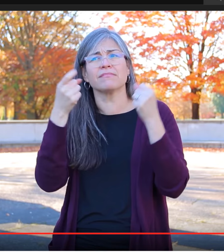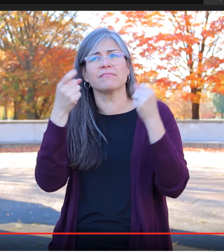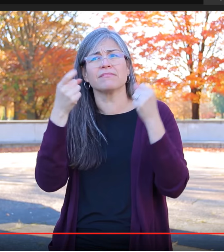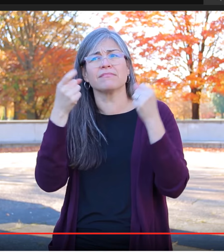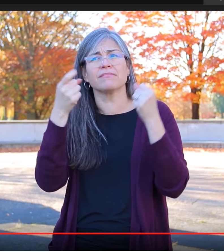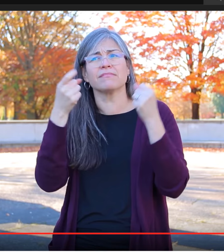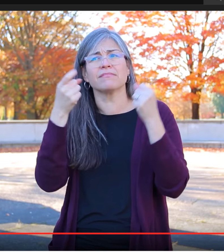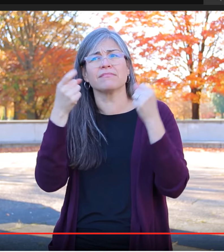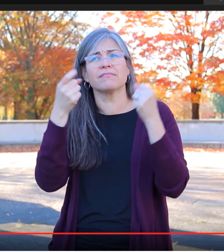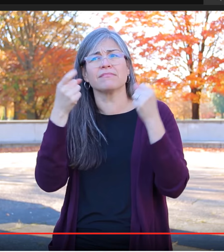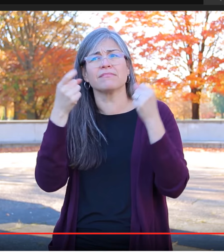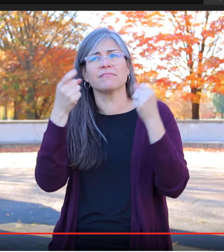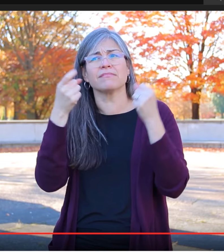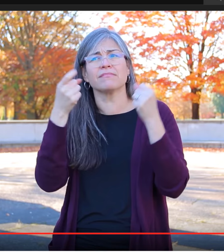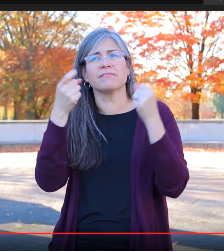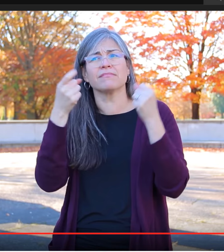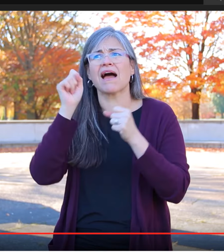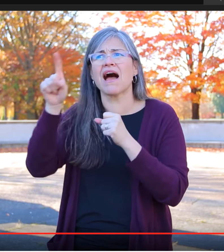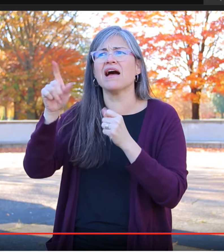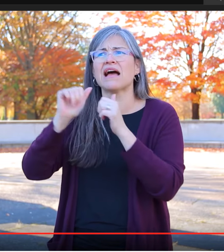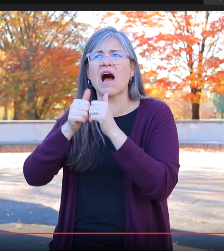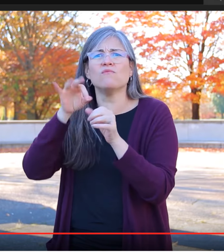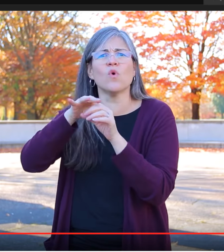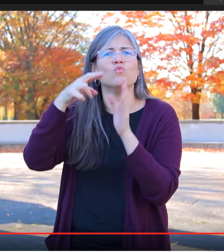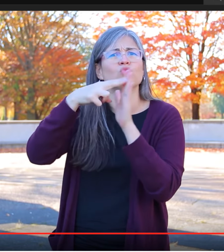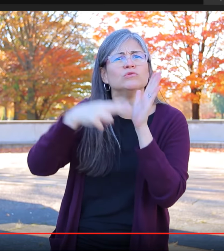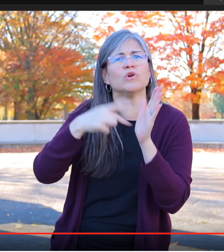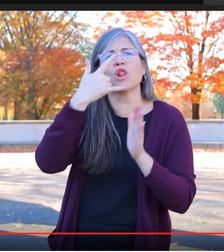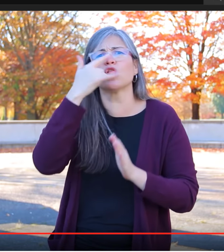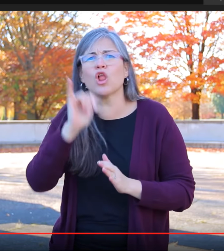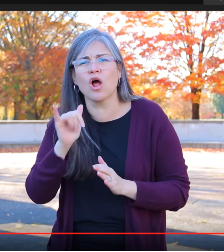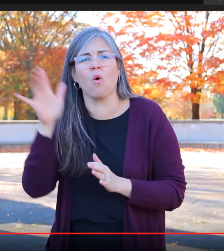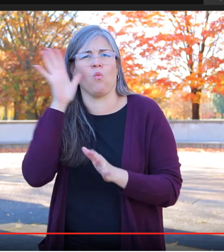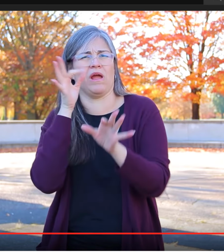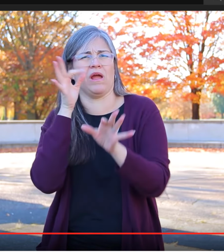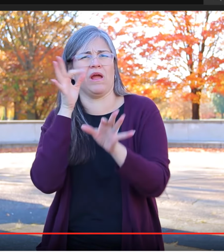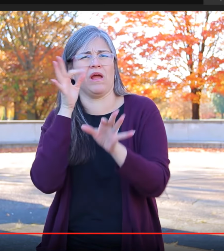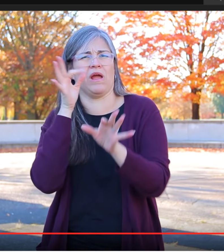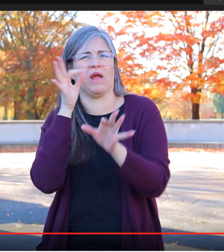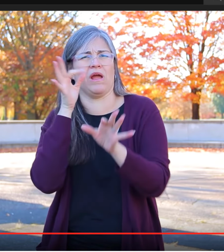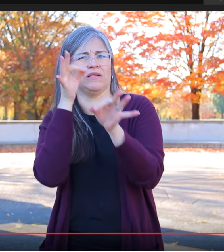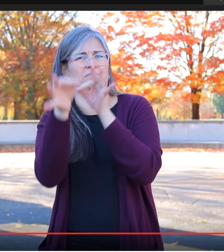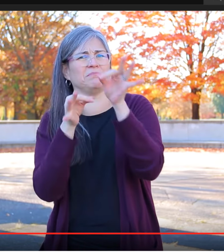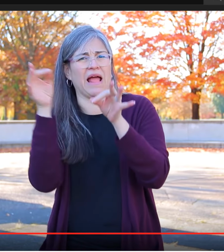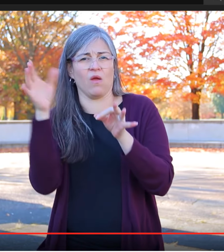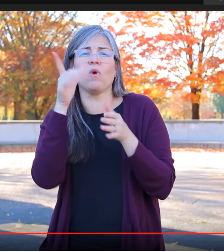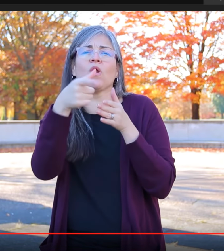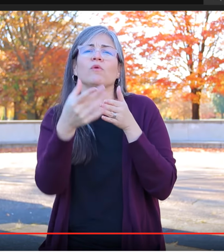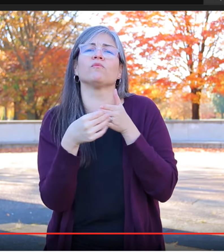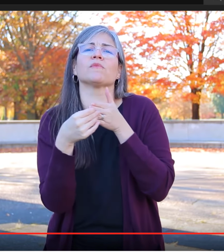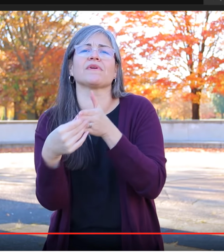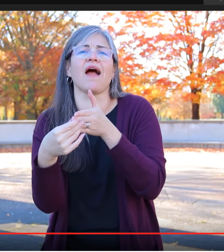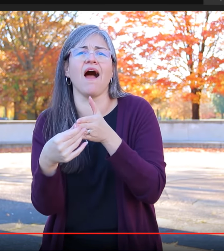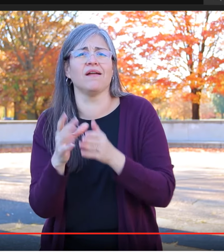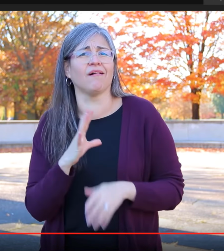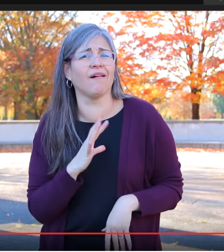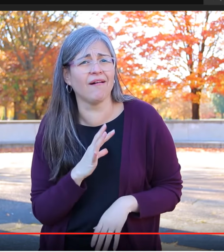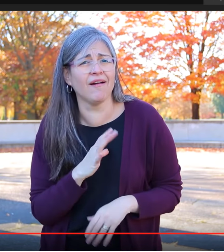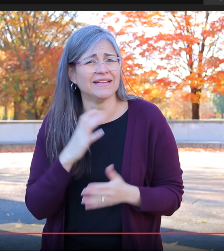your questions in ASL. Ask how vote, what does registration look like? They will explain, it will guide you.